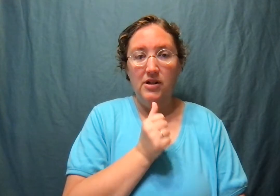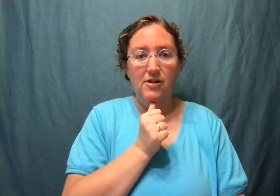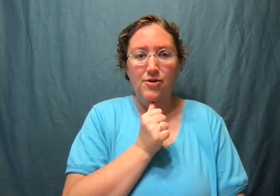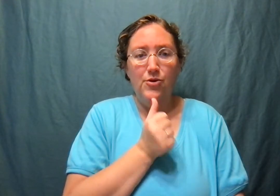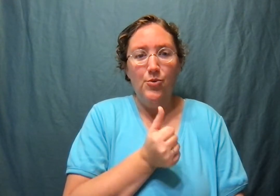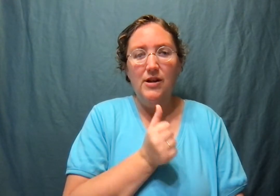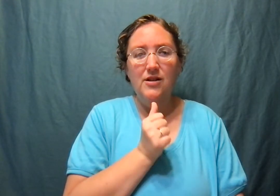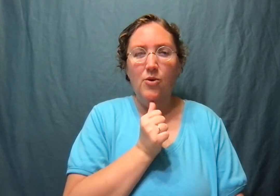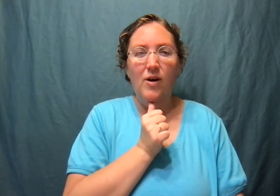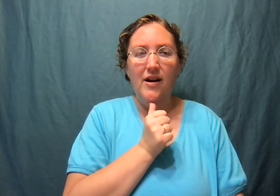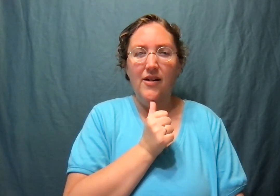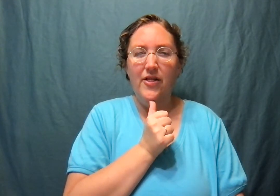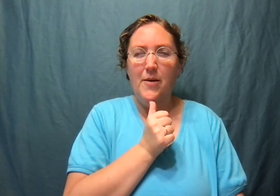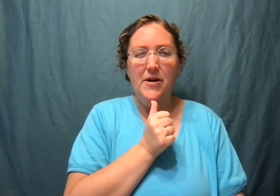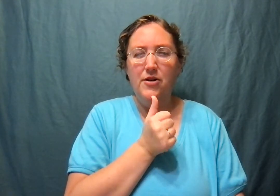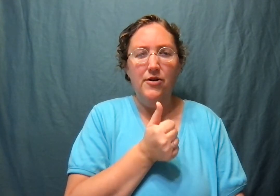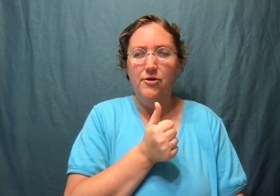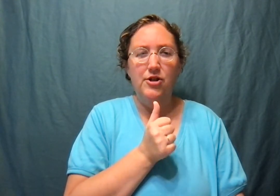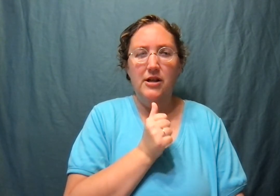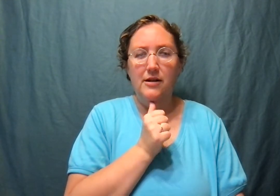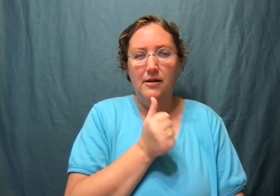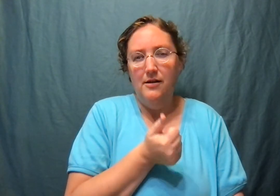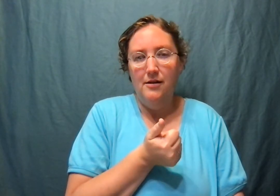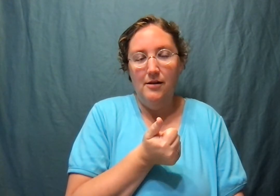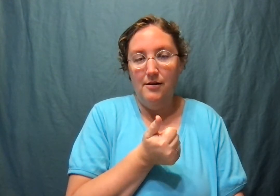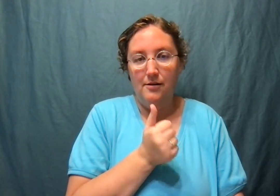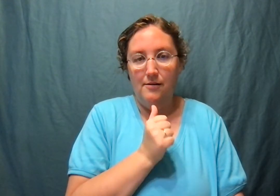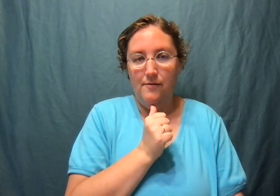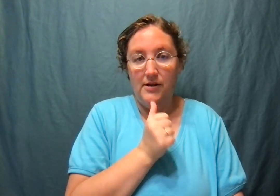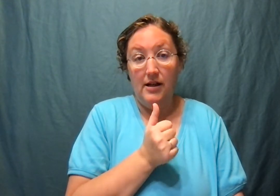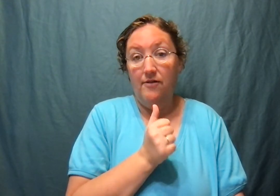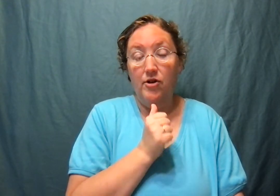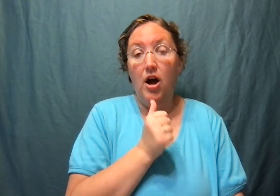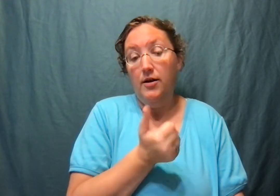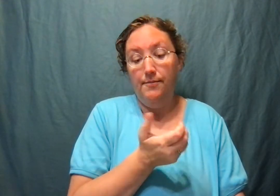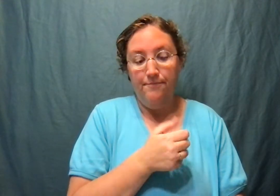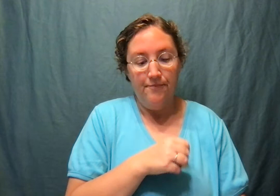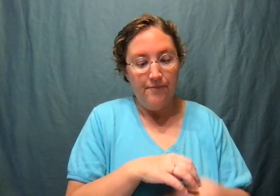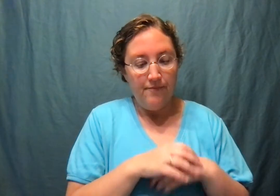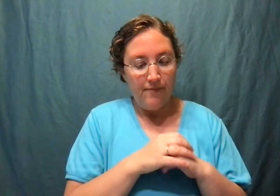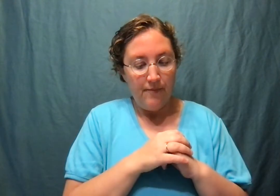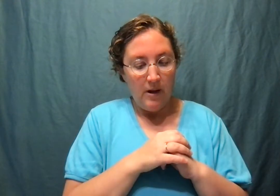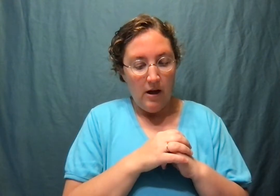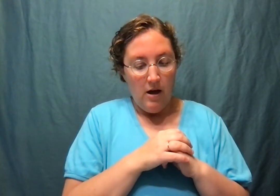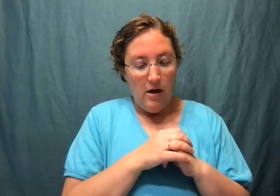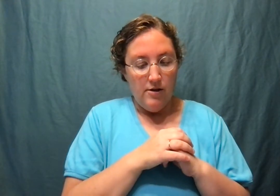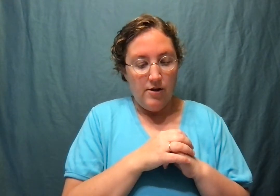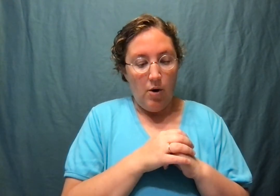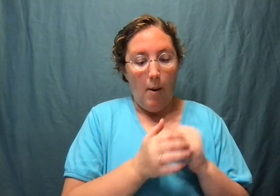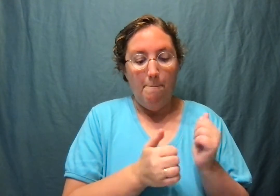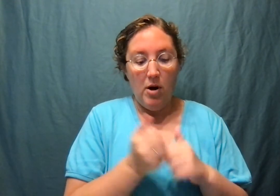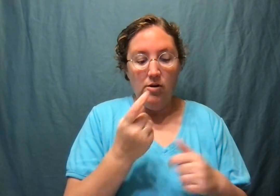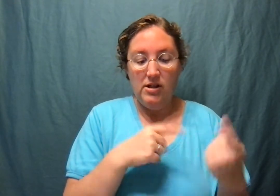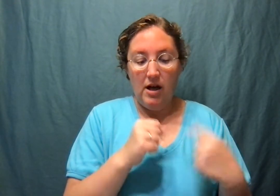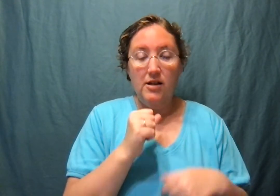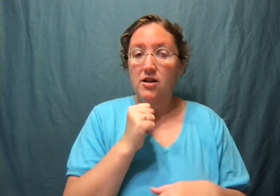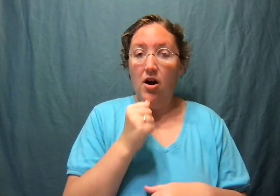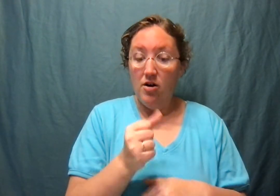There's no reason why a thumb under your chin is the sign for not. So, most signs are